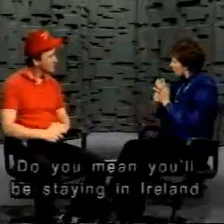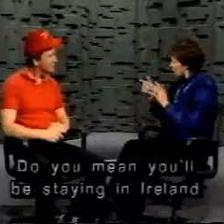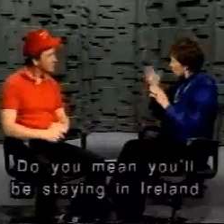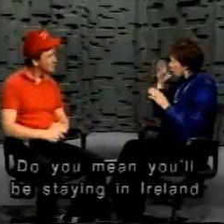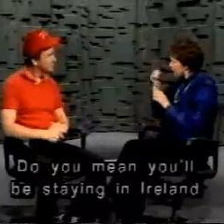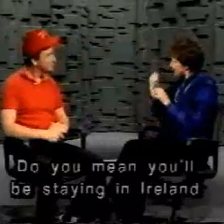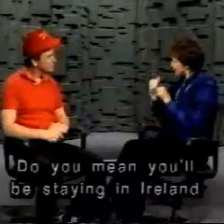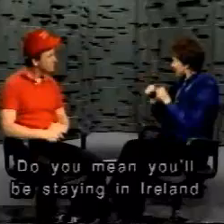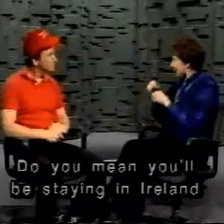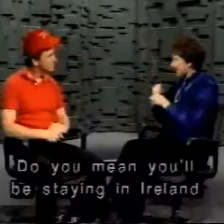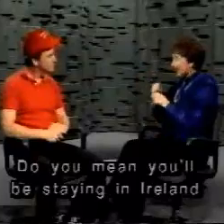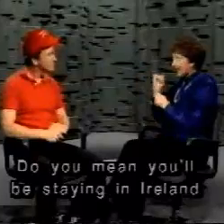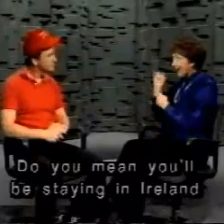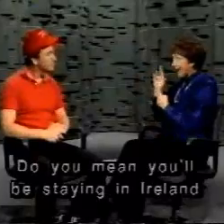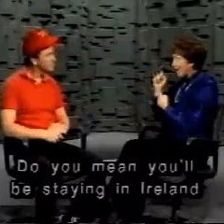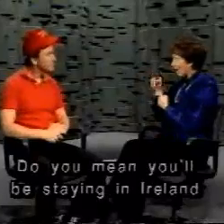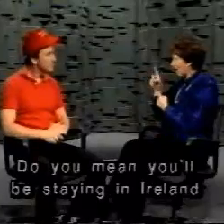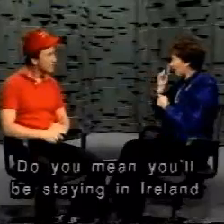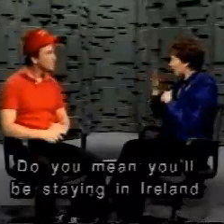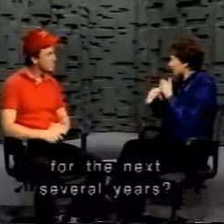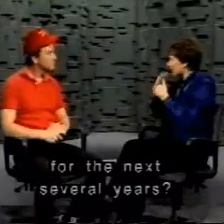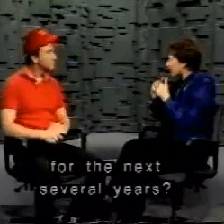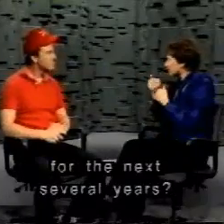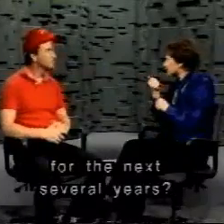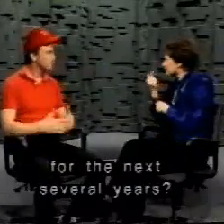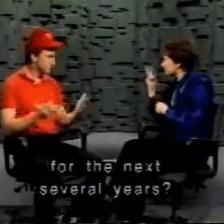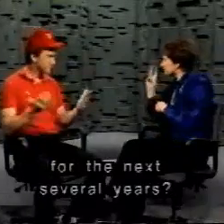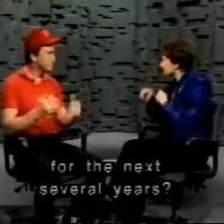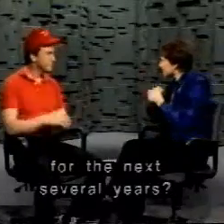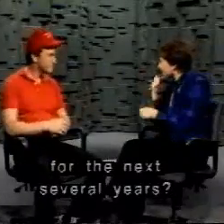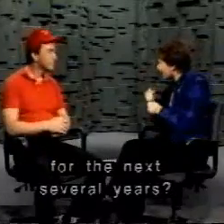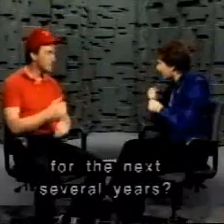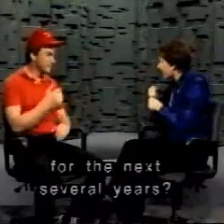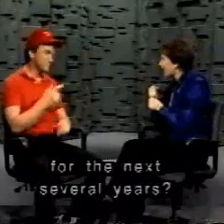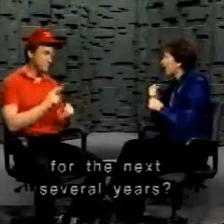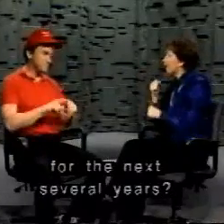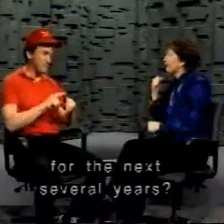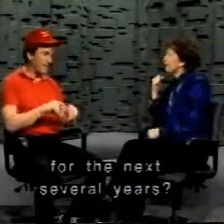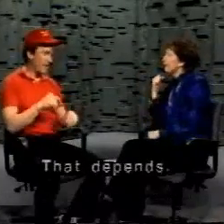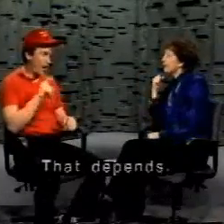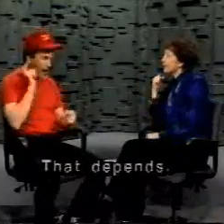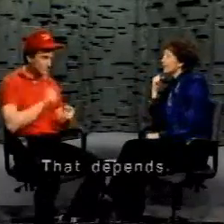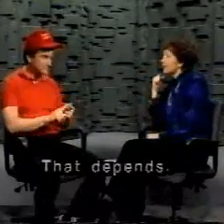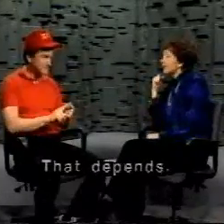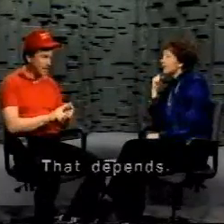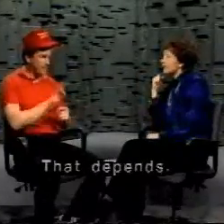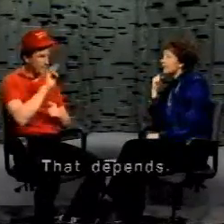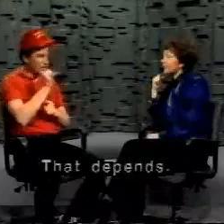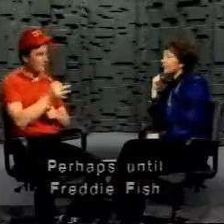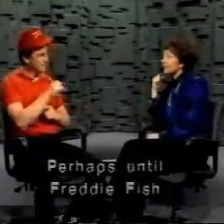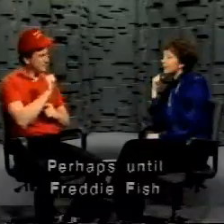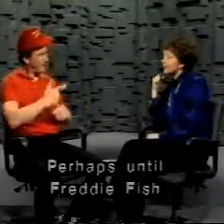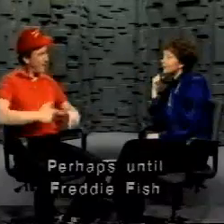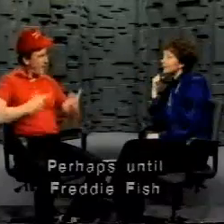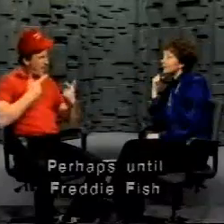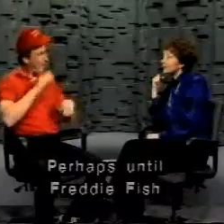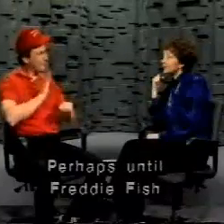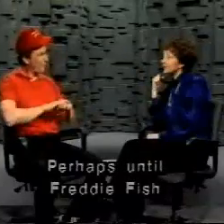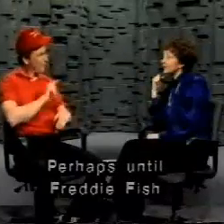Do you mean you'll be staying in Ireland for the next several years? That depends. Perhaps until Freddie Fish lives